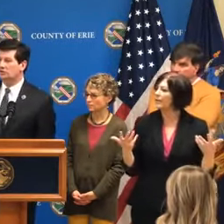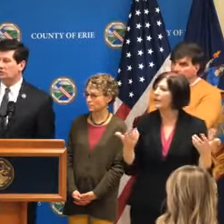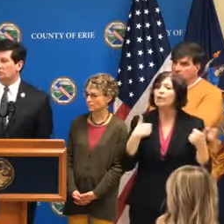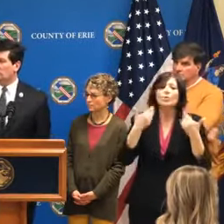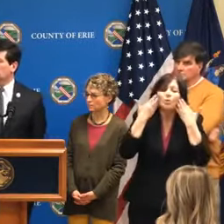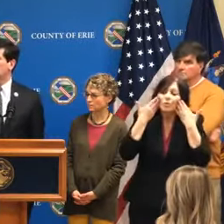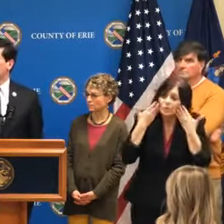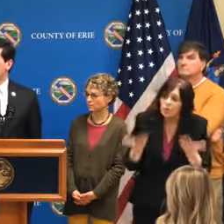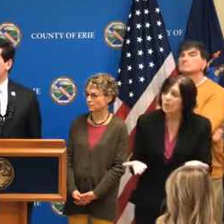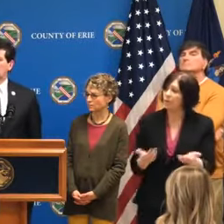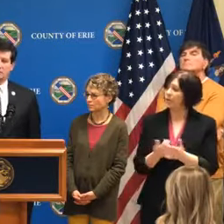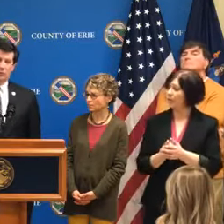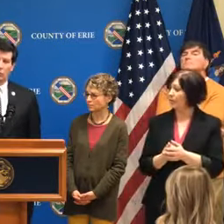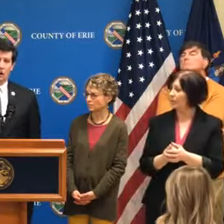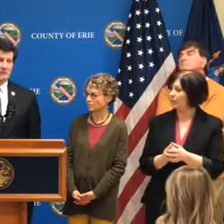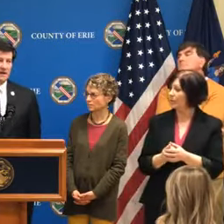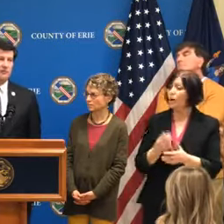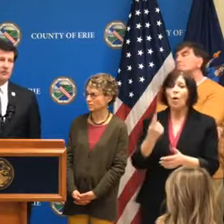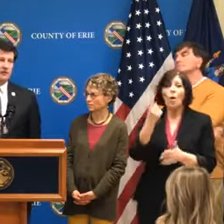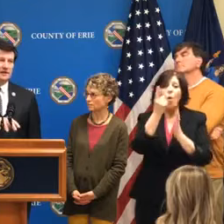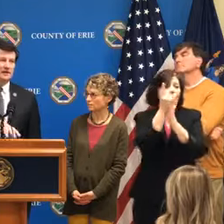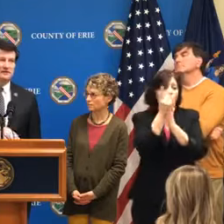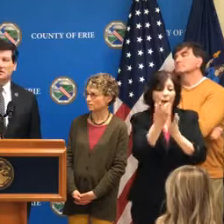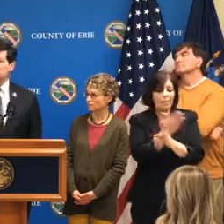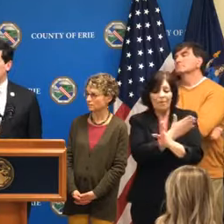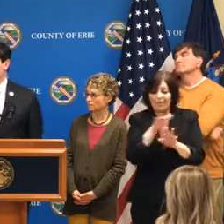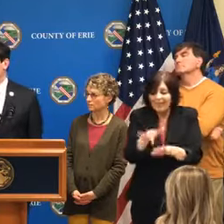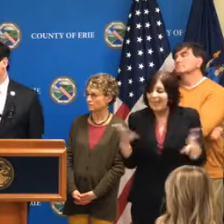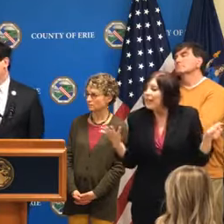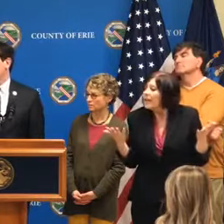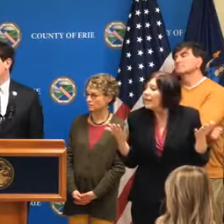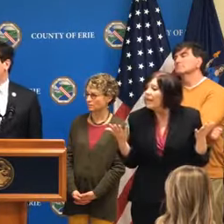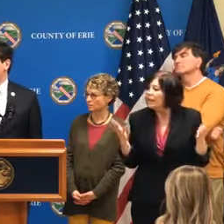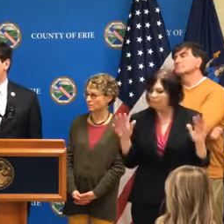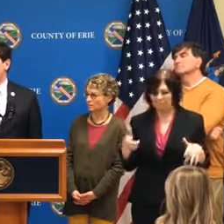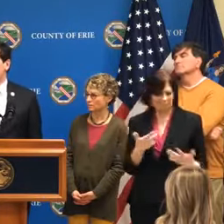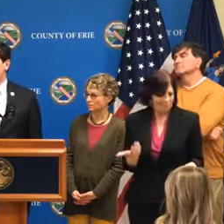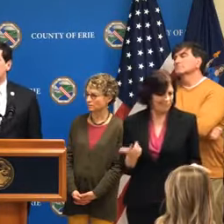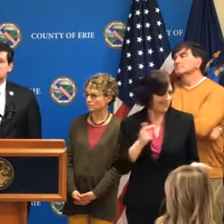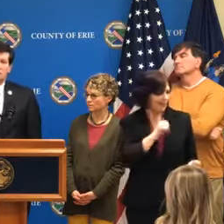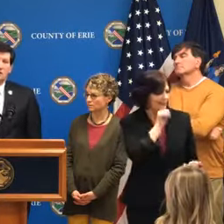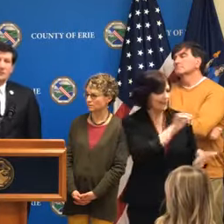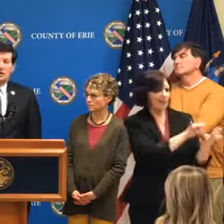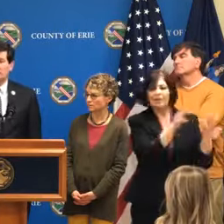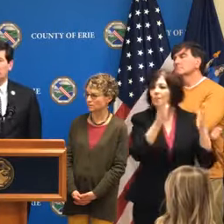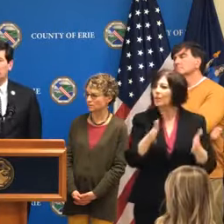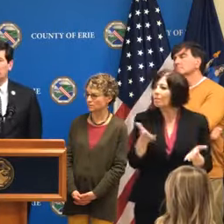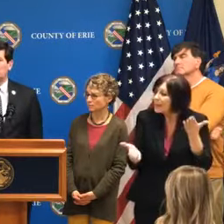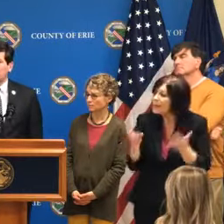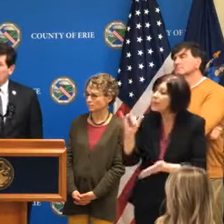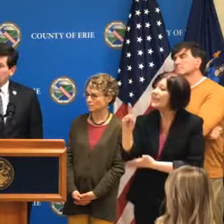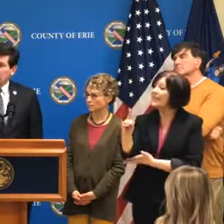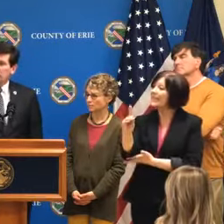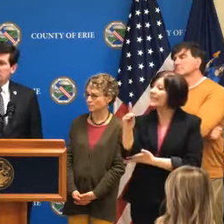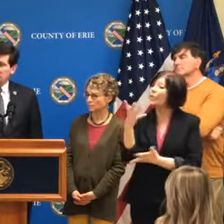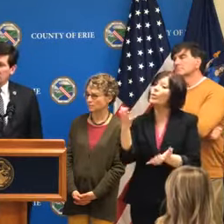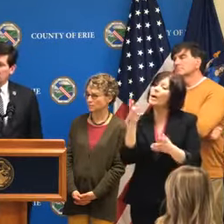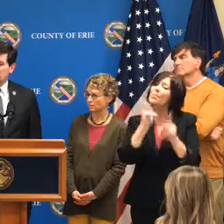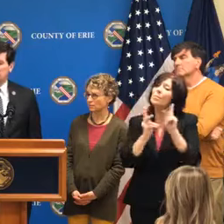King or the Tim Hortons 1 minute before they did and touched it, and they're thinking, oh, I never came in contact with someone, and they might have. So we want